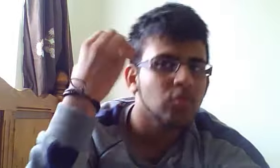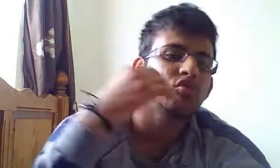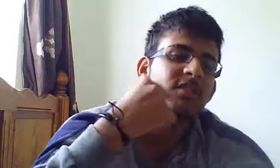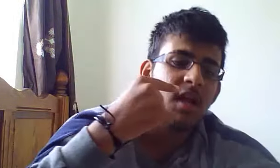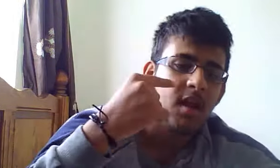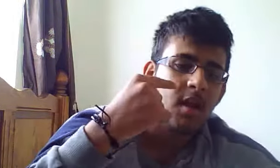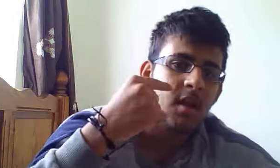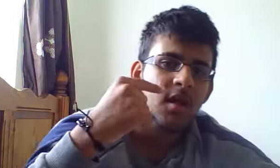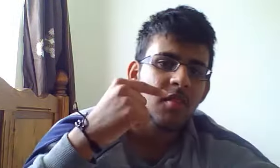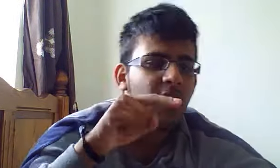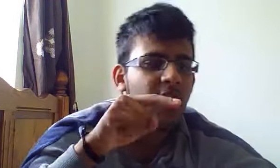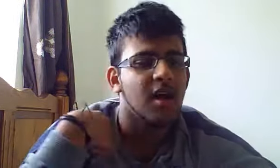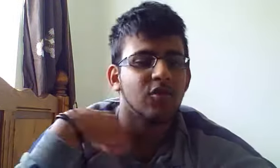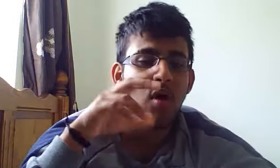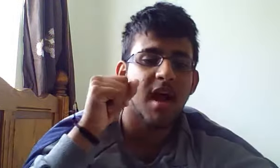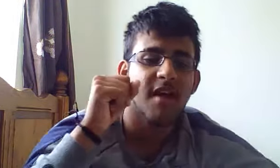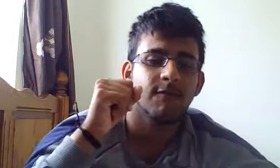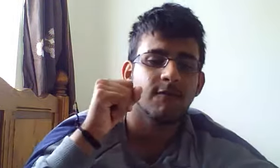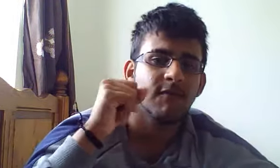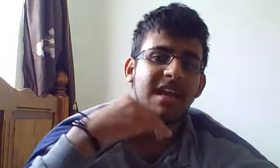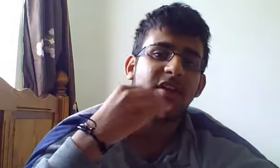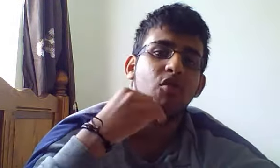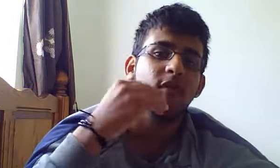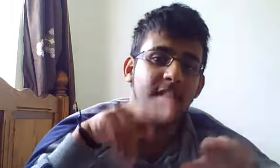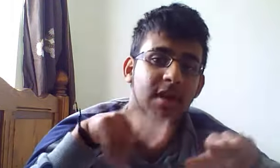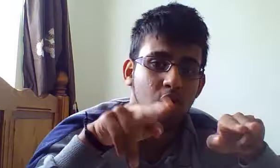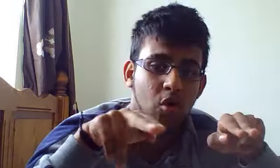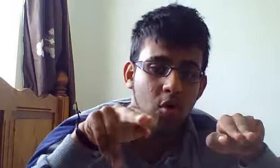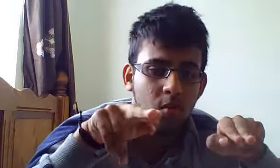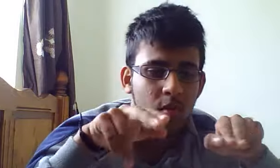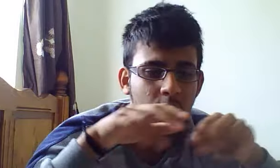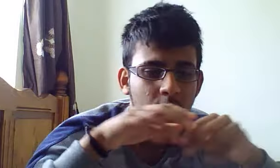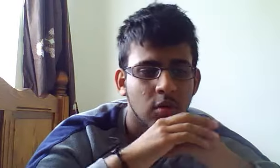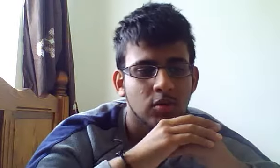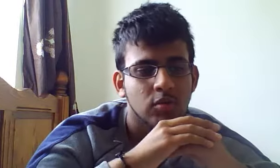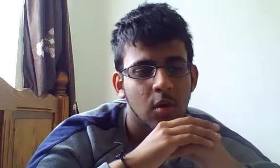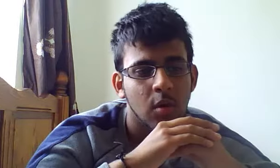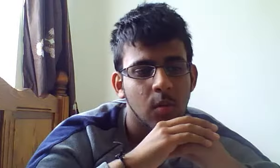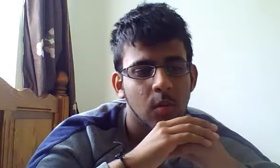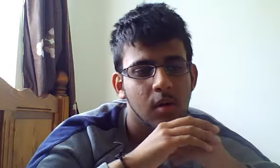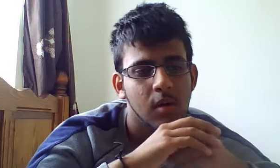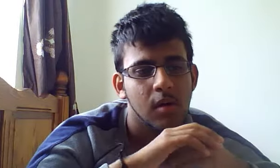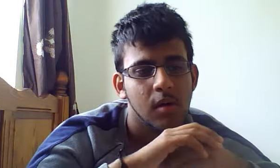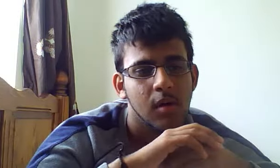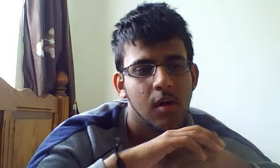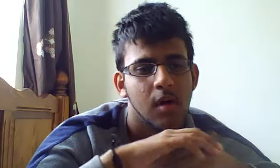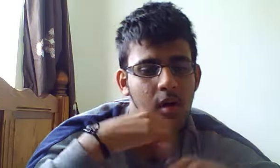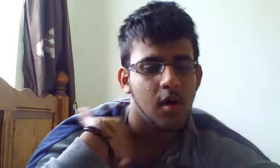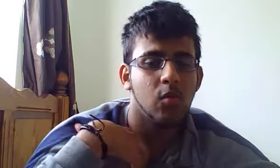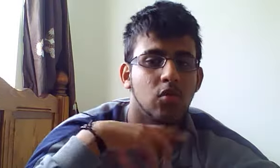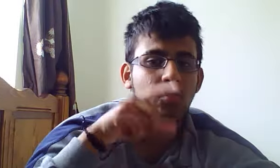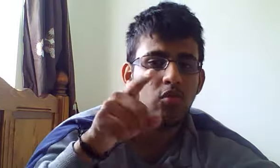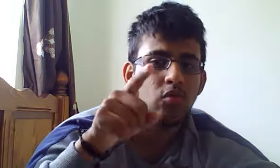to say that I don't have enough people, so I want you to tell